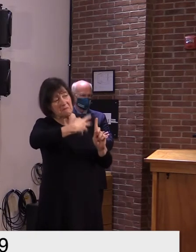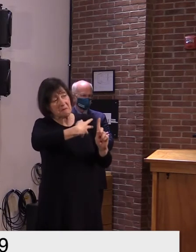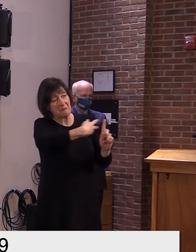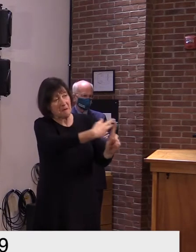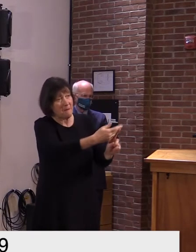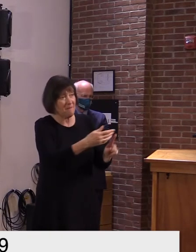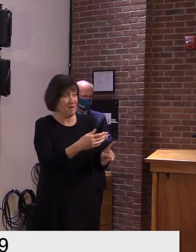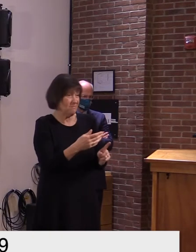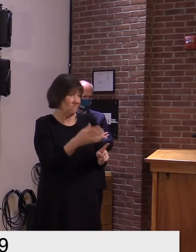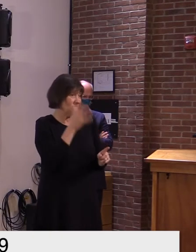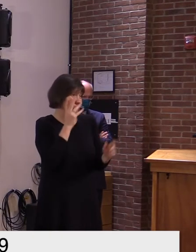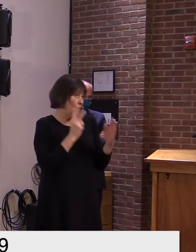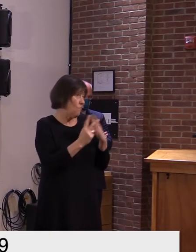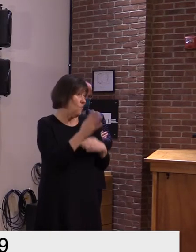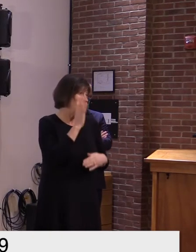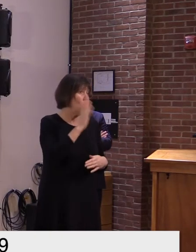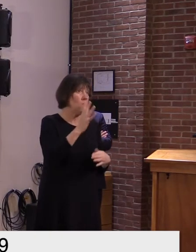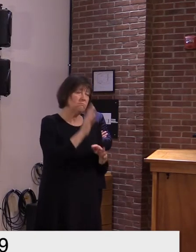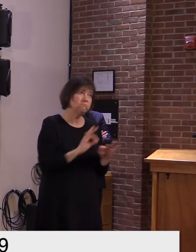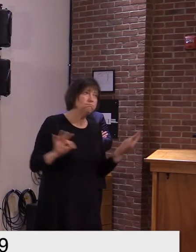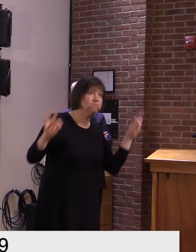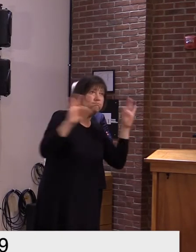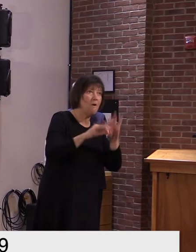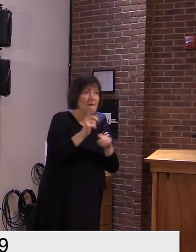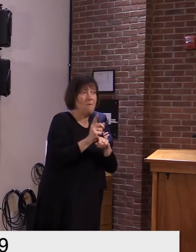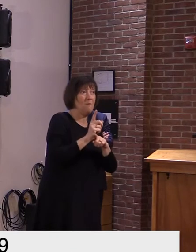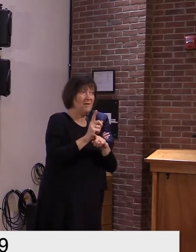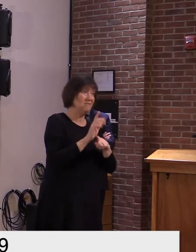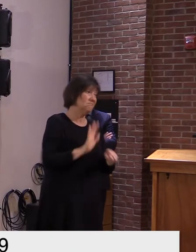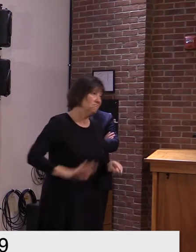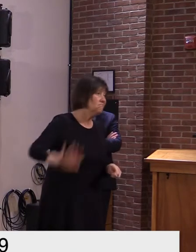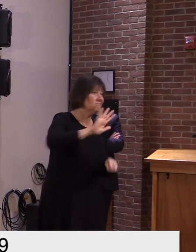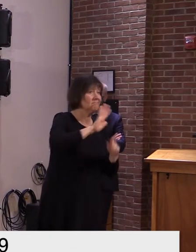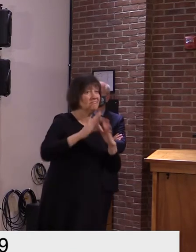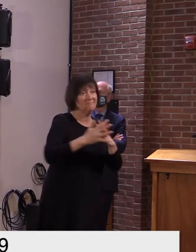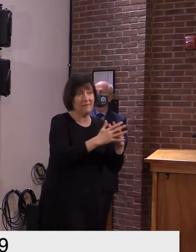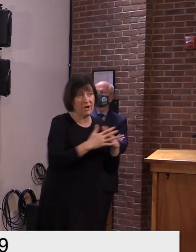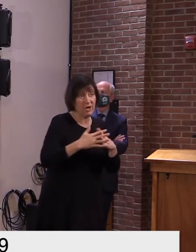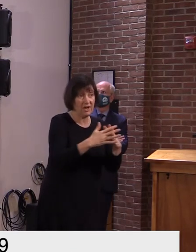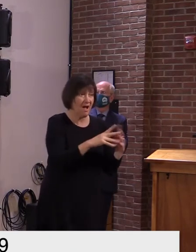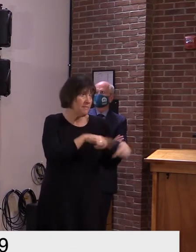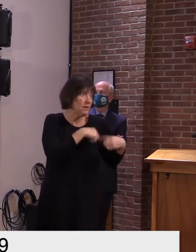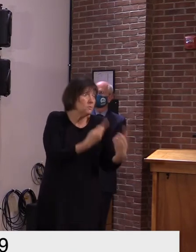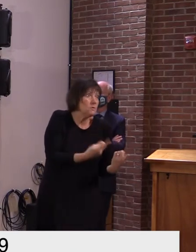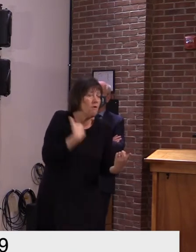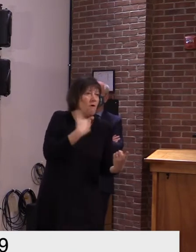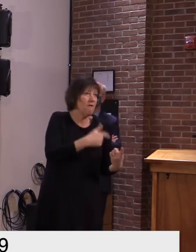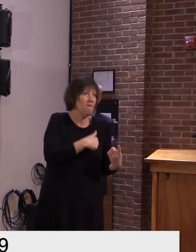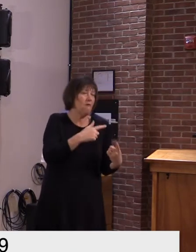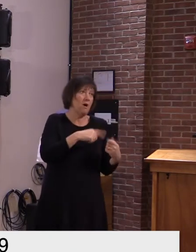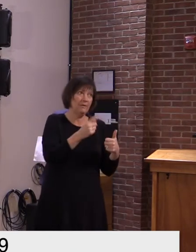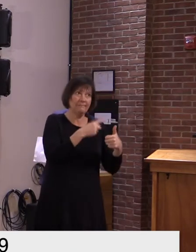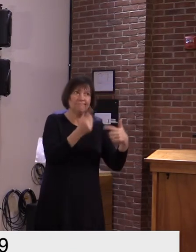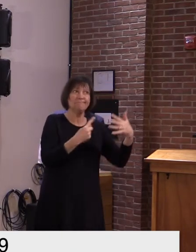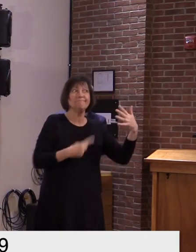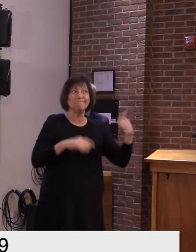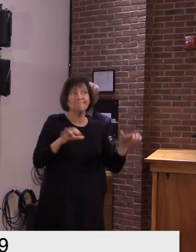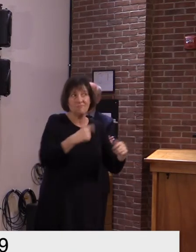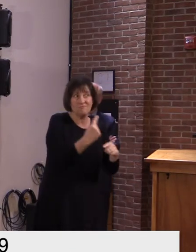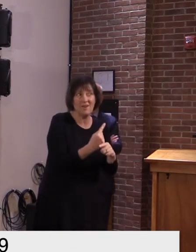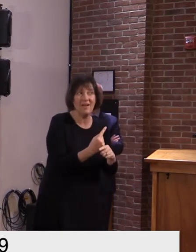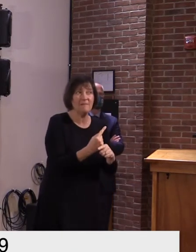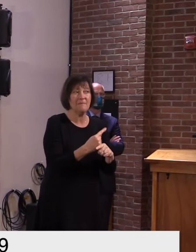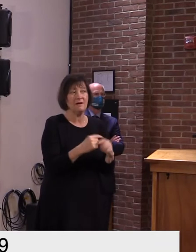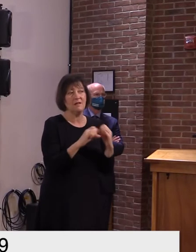4, 5, 6 months are going to be a pivotal moment for our country. And thus far, we've done all the right things. We just need a little bit